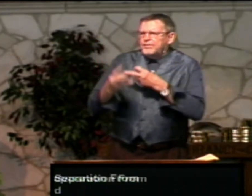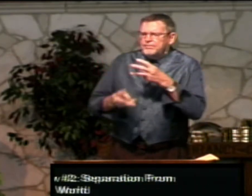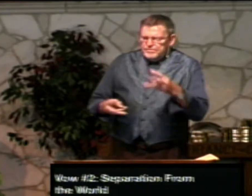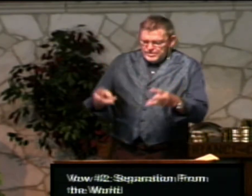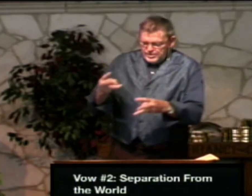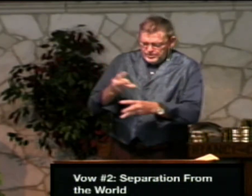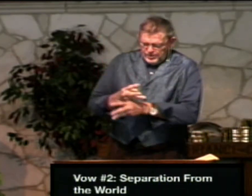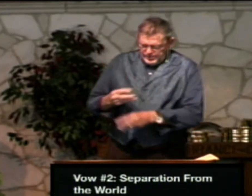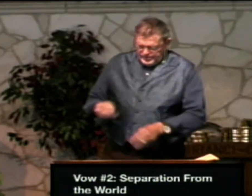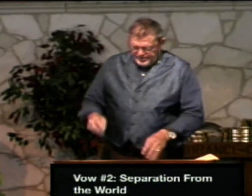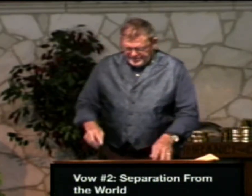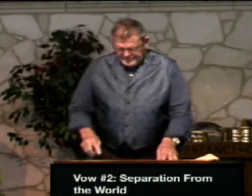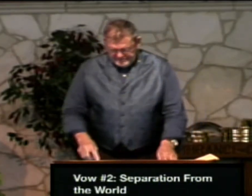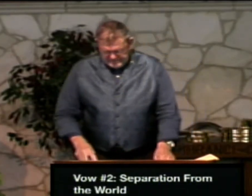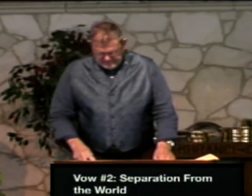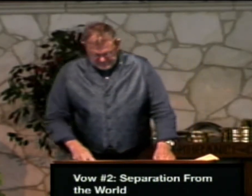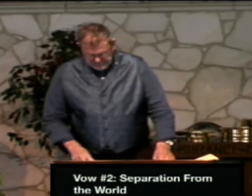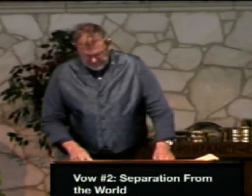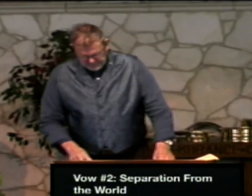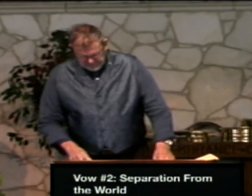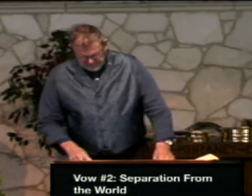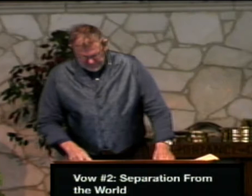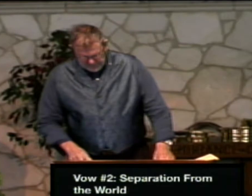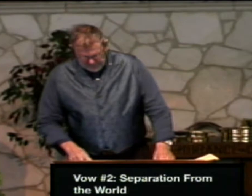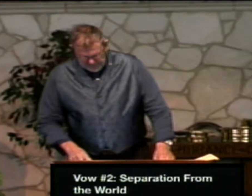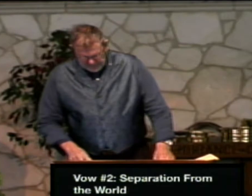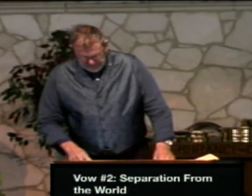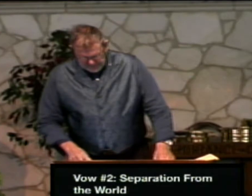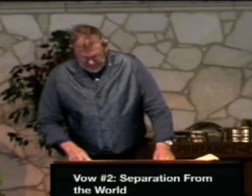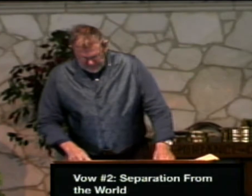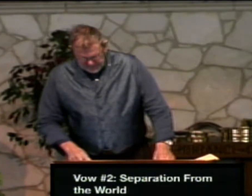separation from the world.